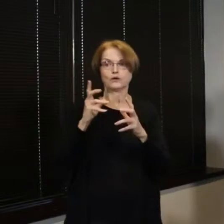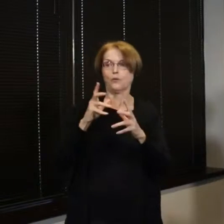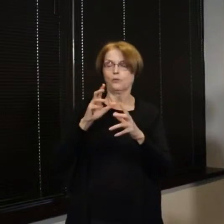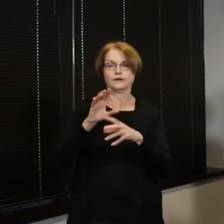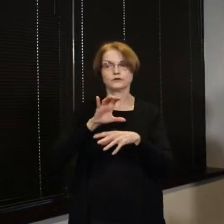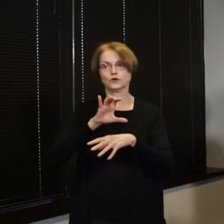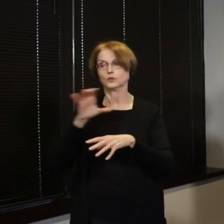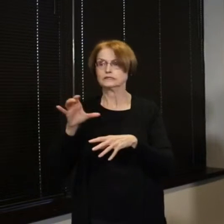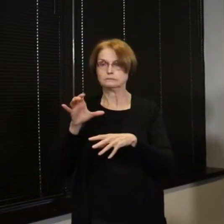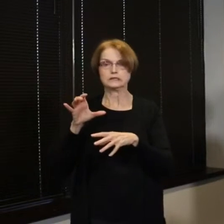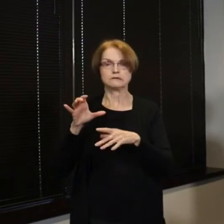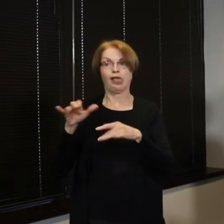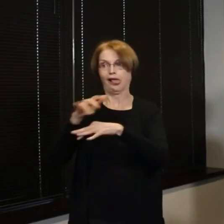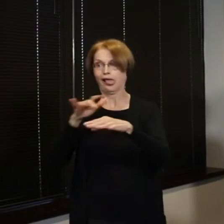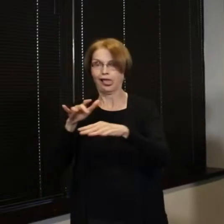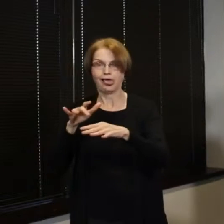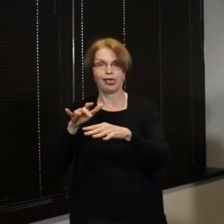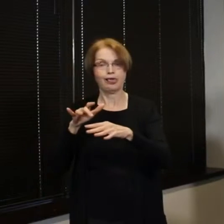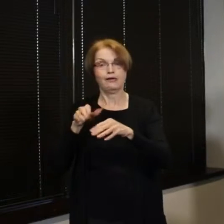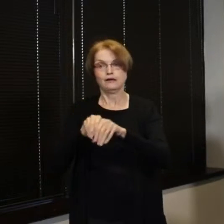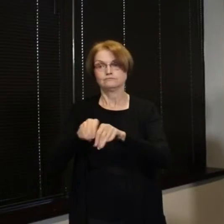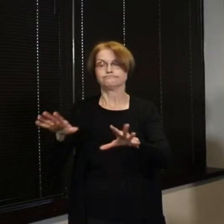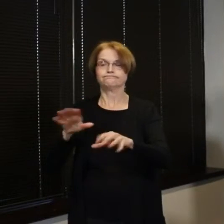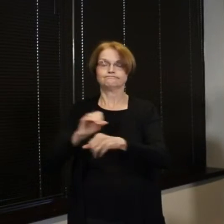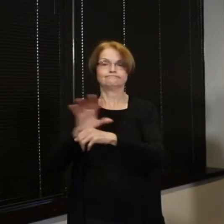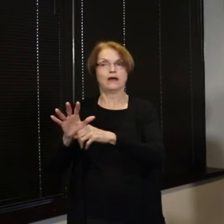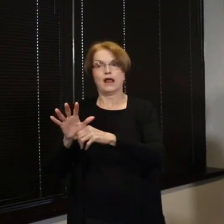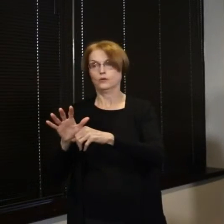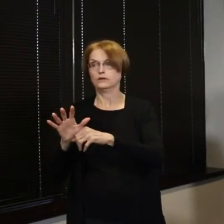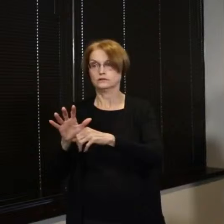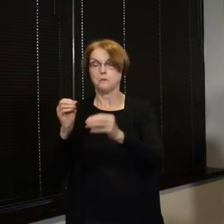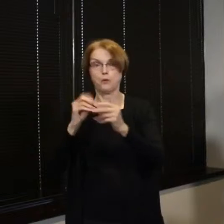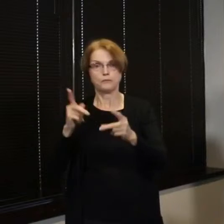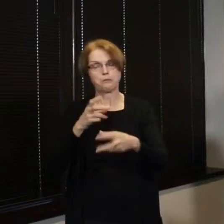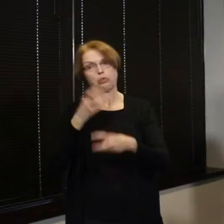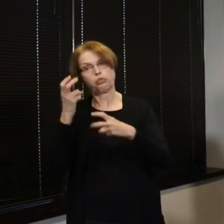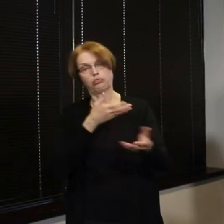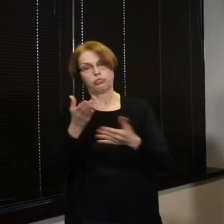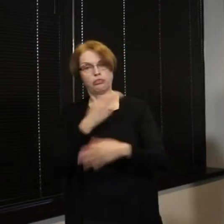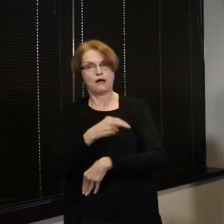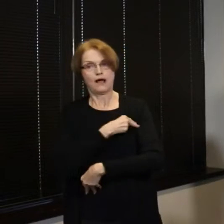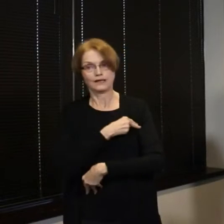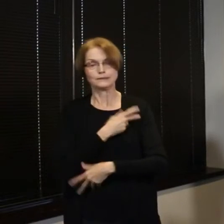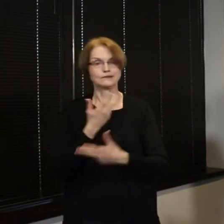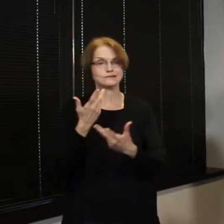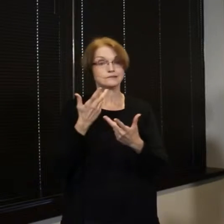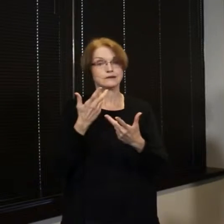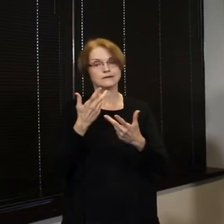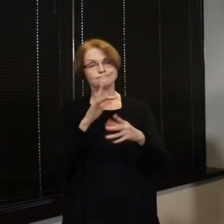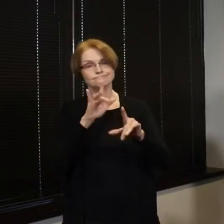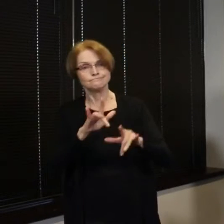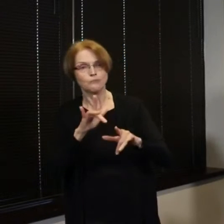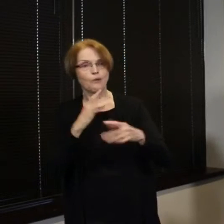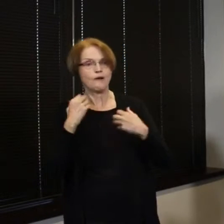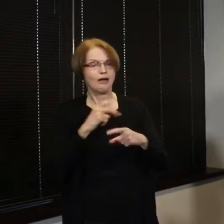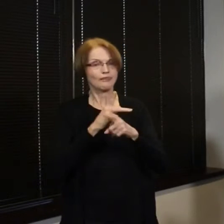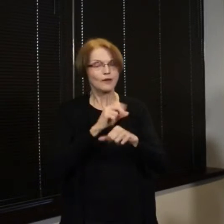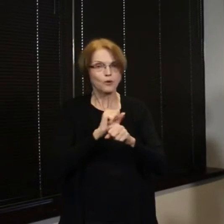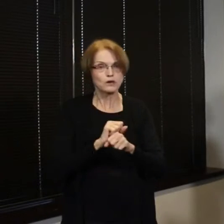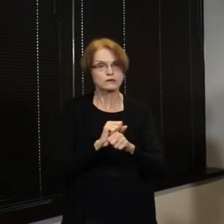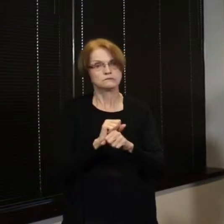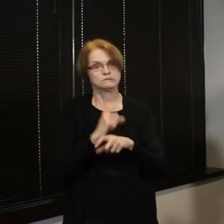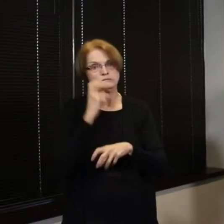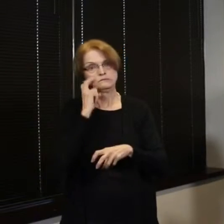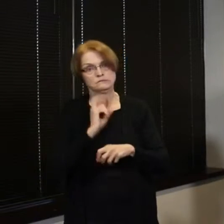healthcare systems and our healthcare workers. So please give these exhausted healthcare workers and those that support them